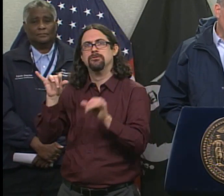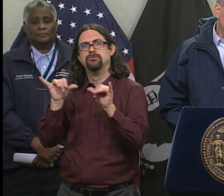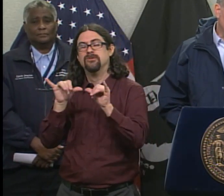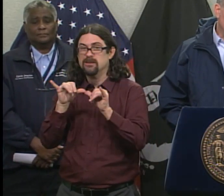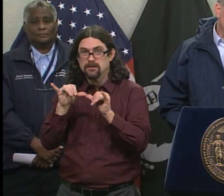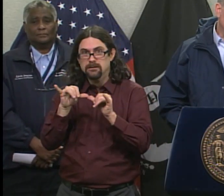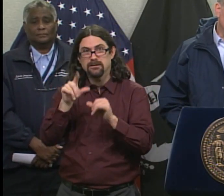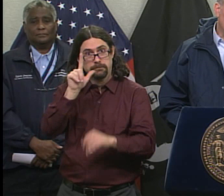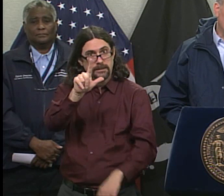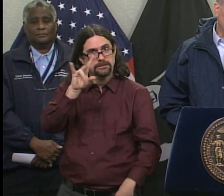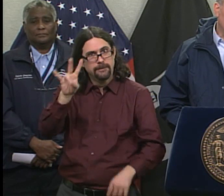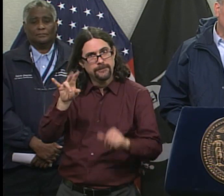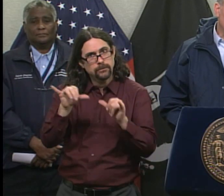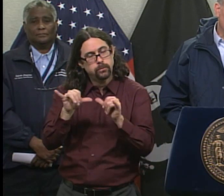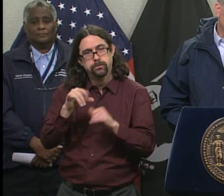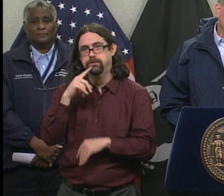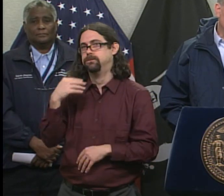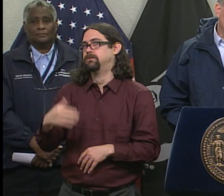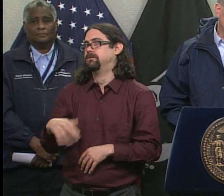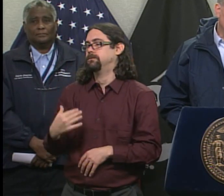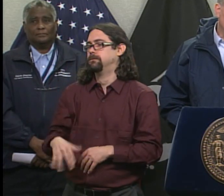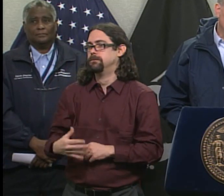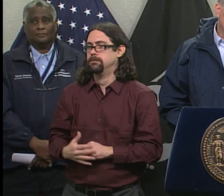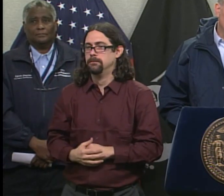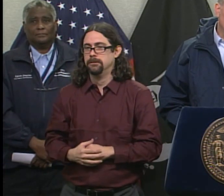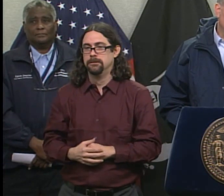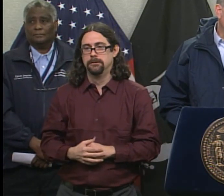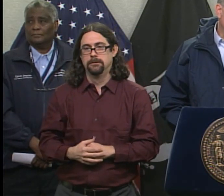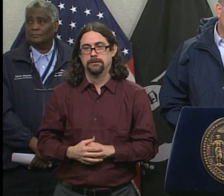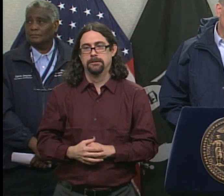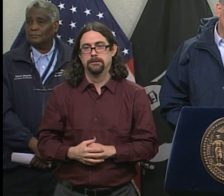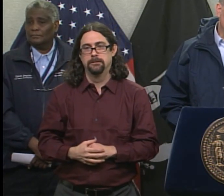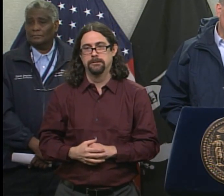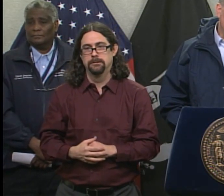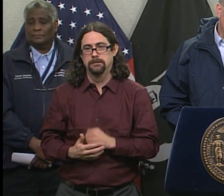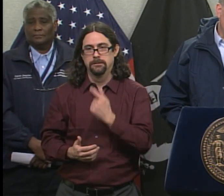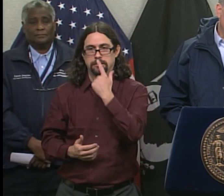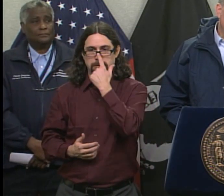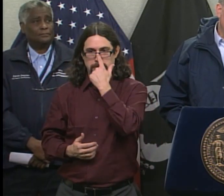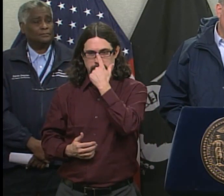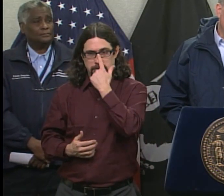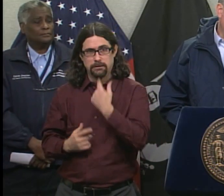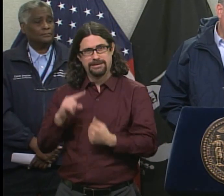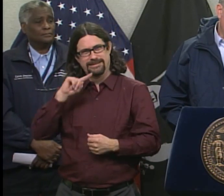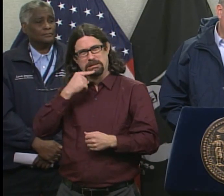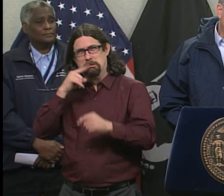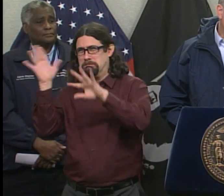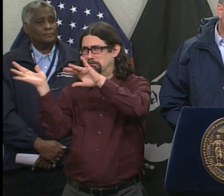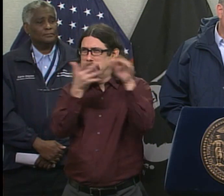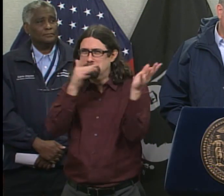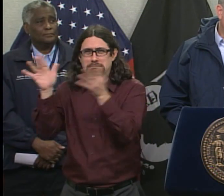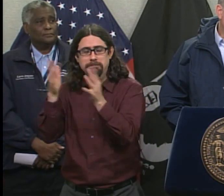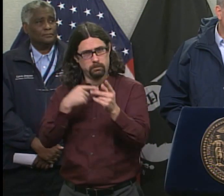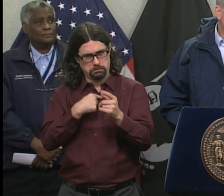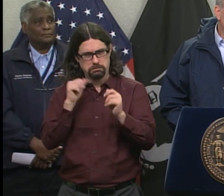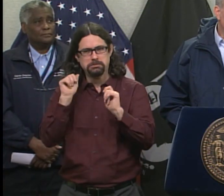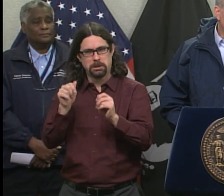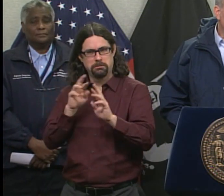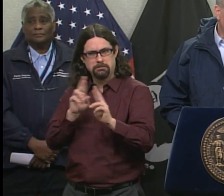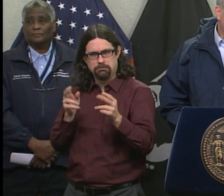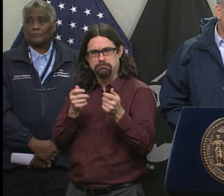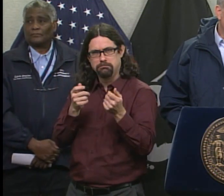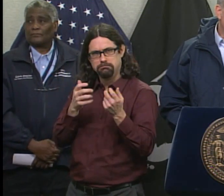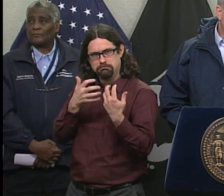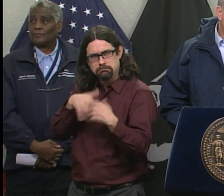the first of the season. We had a very substantial snow budget. We'll certainly be within that now. My hope is that we're not going to see many more